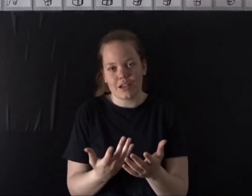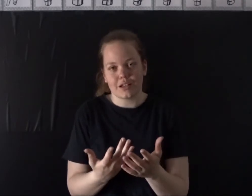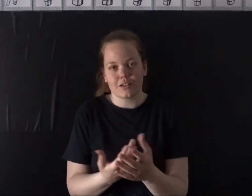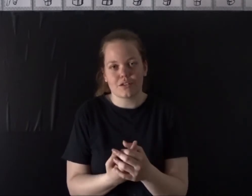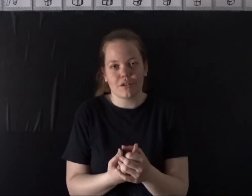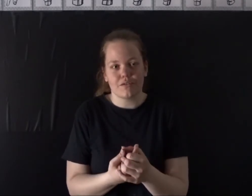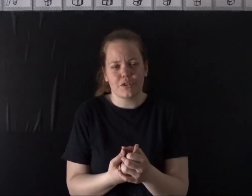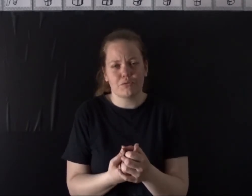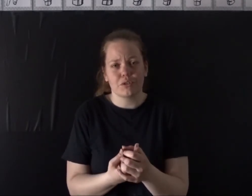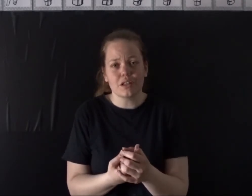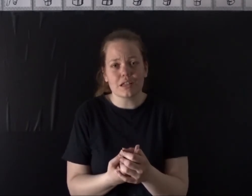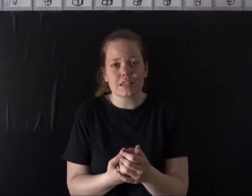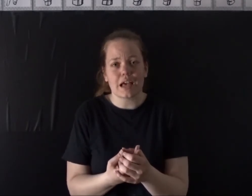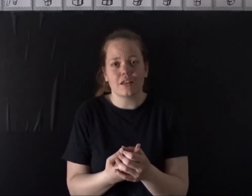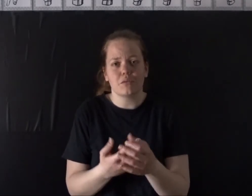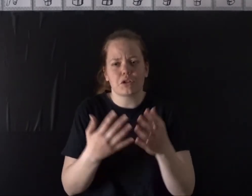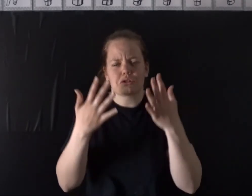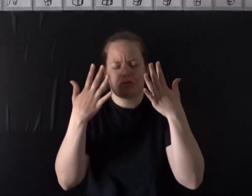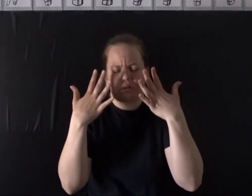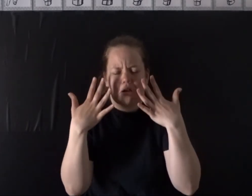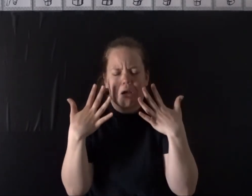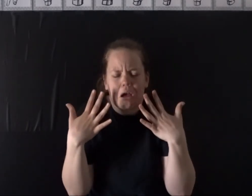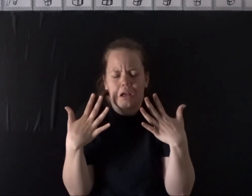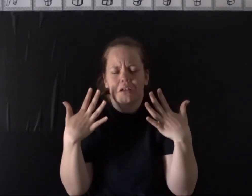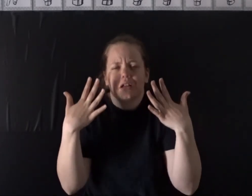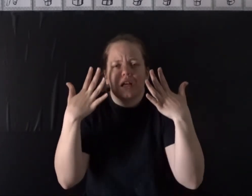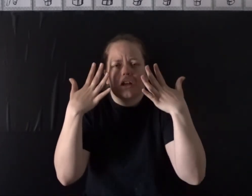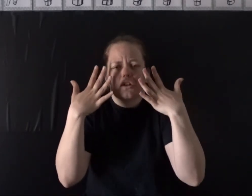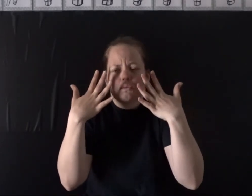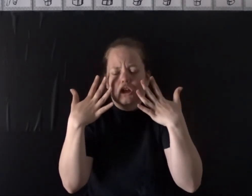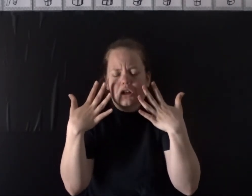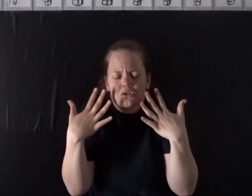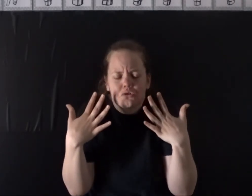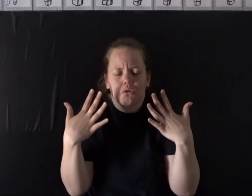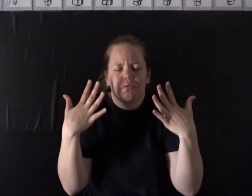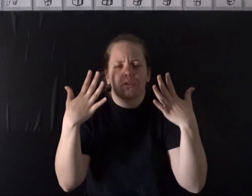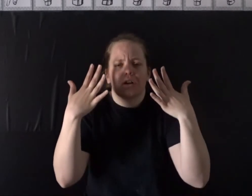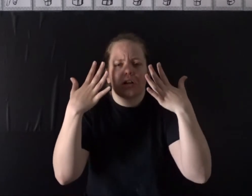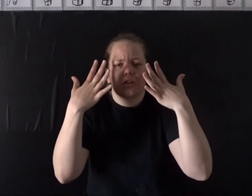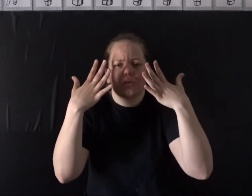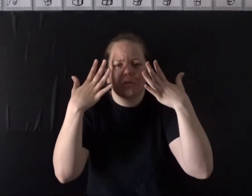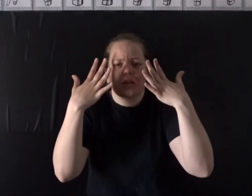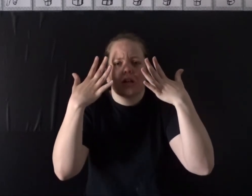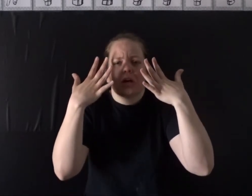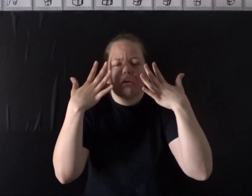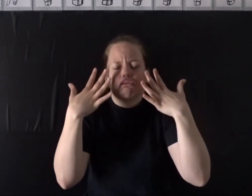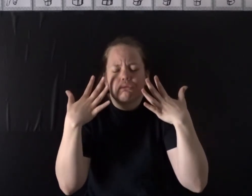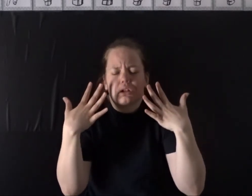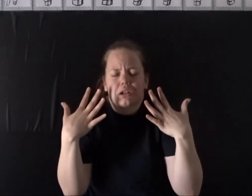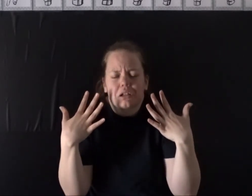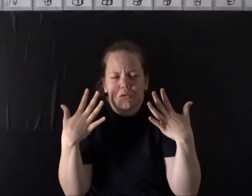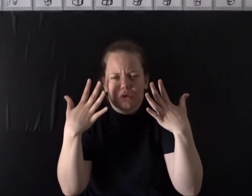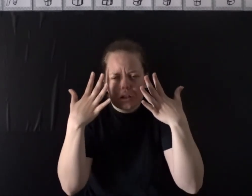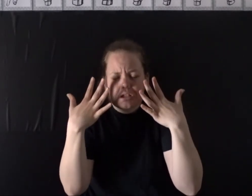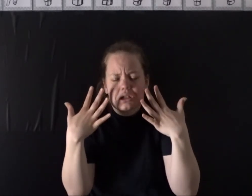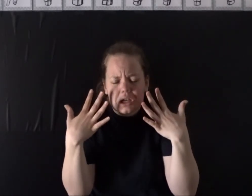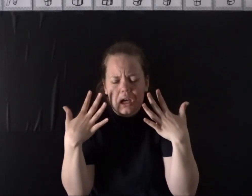signing. So if you're really sad, then you could be sad, and you could be hunched over, and you could be really, really